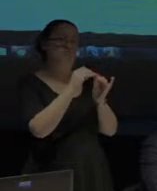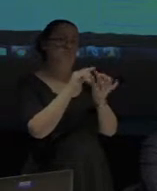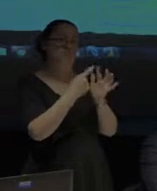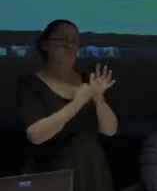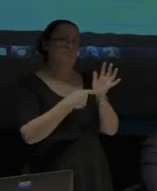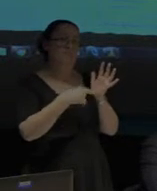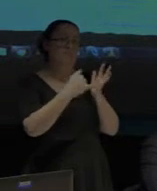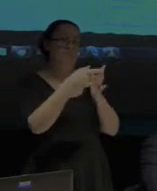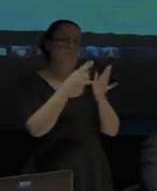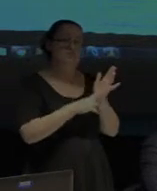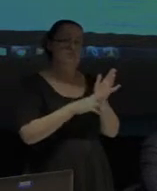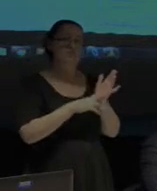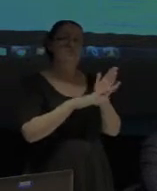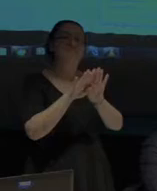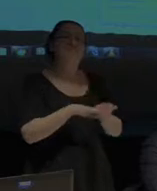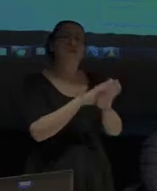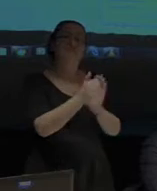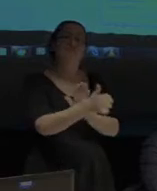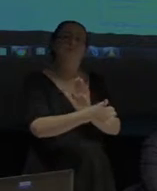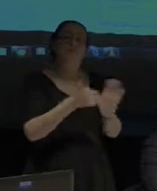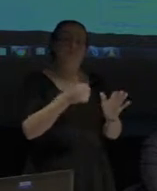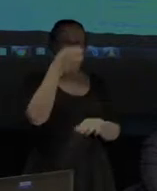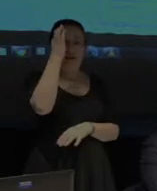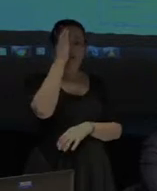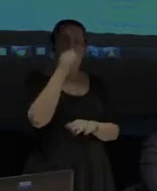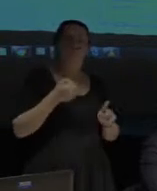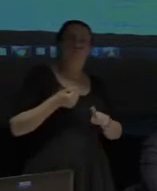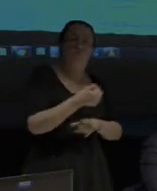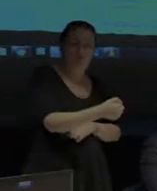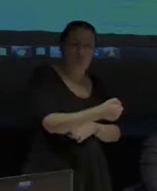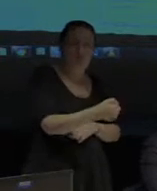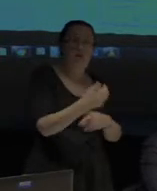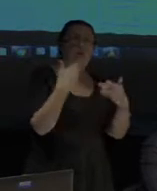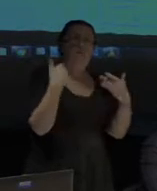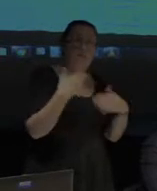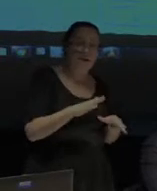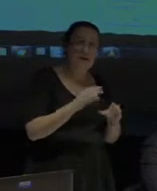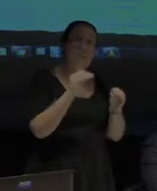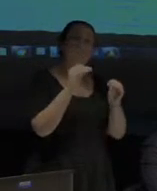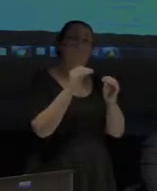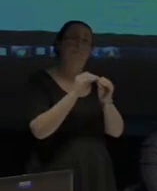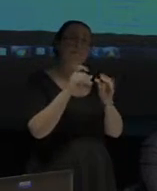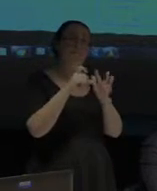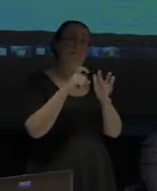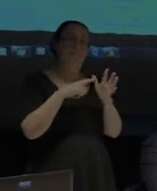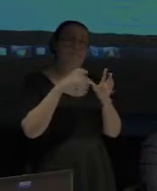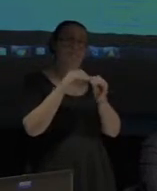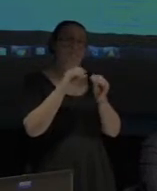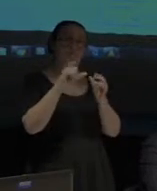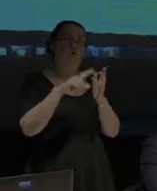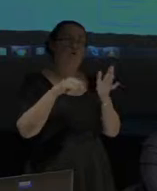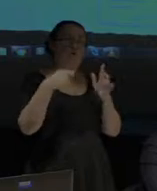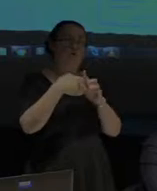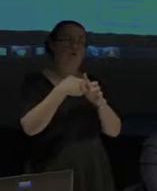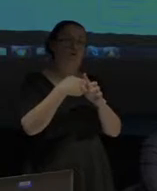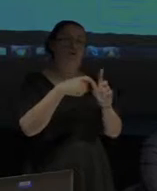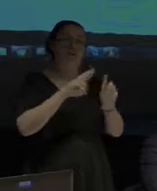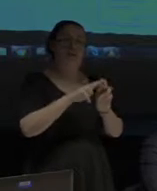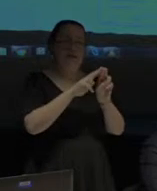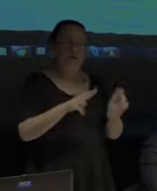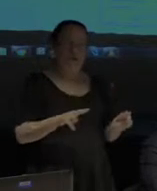Skills Academy for Rail and previously was Director of Training at Babcock International. And finally, but by no means